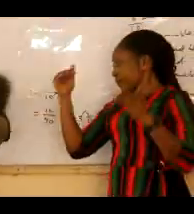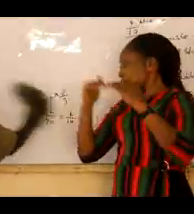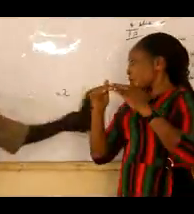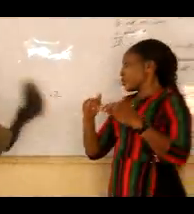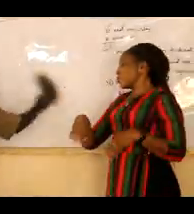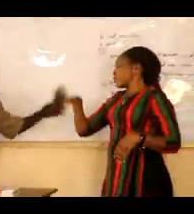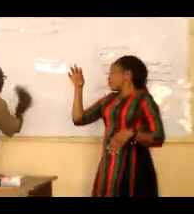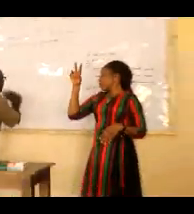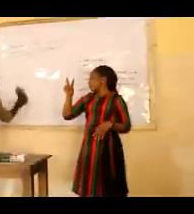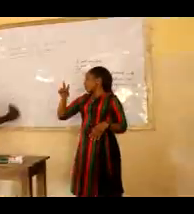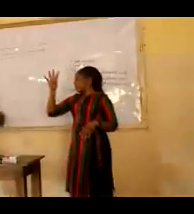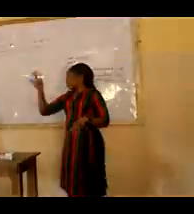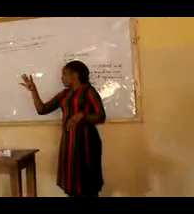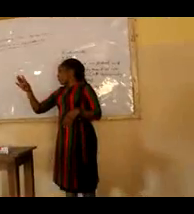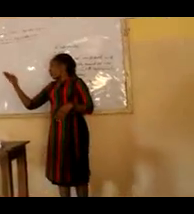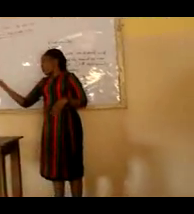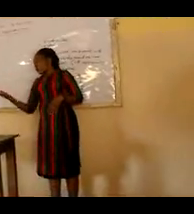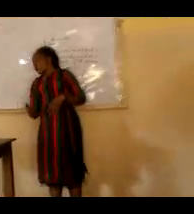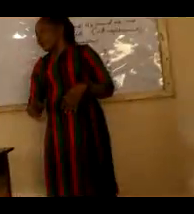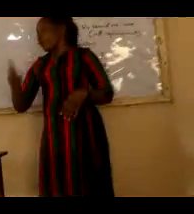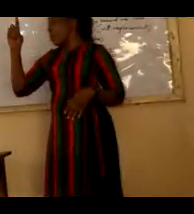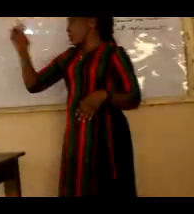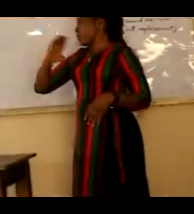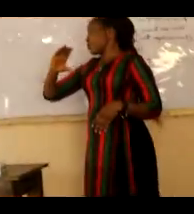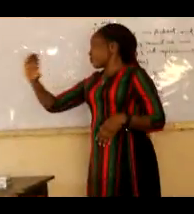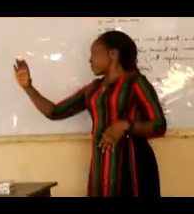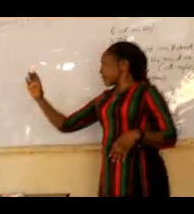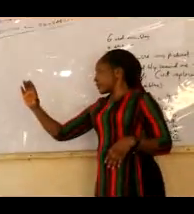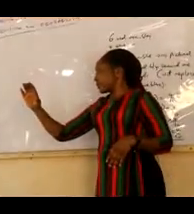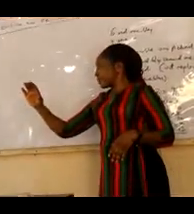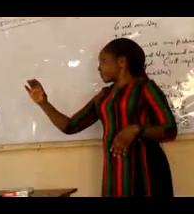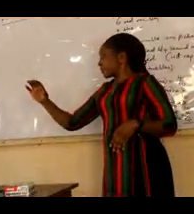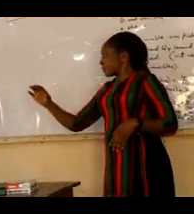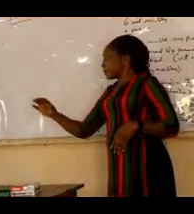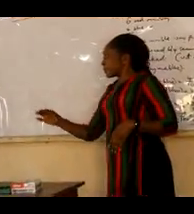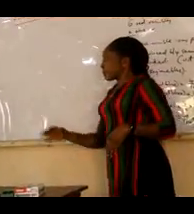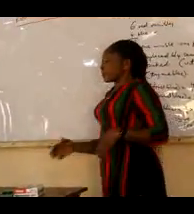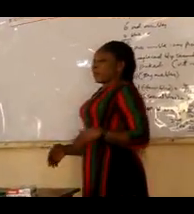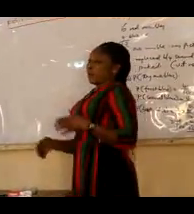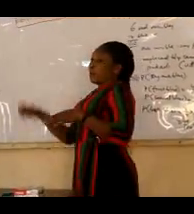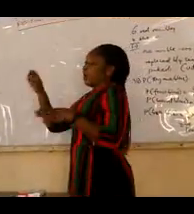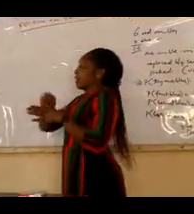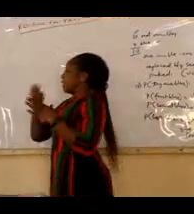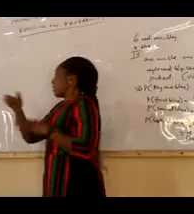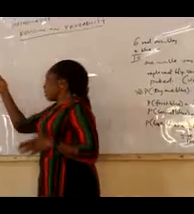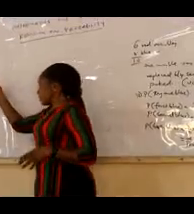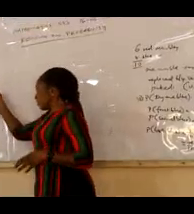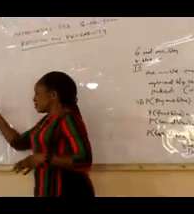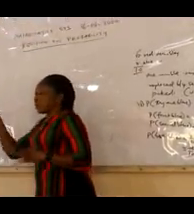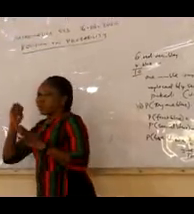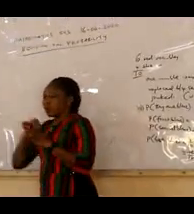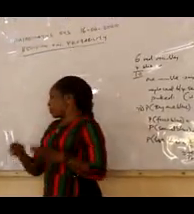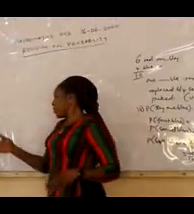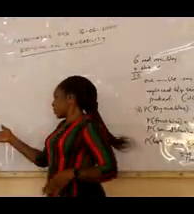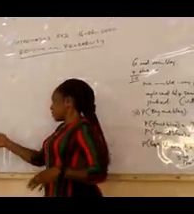final answer will obtain from addition law. So that is why you see or here. Either this or that. Remember